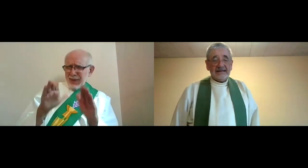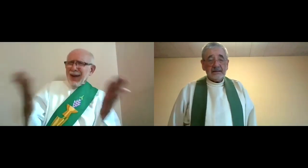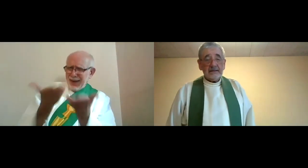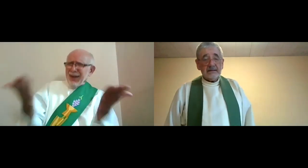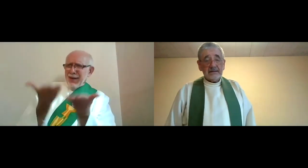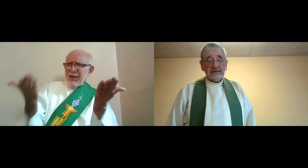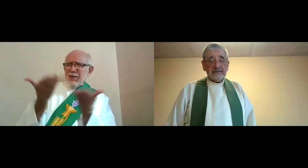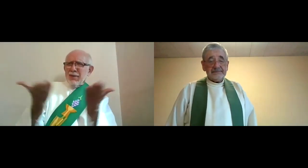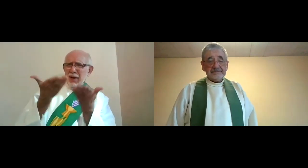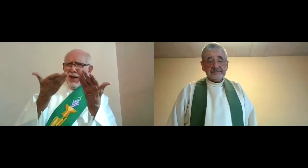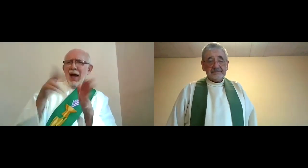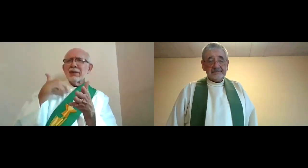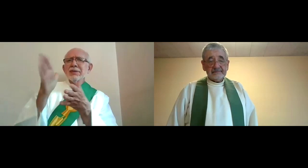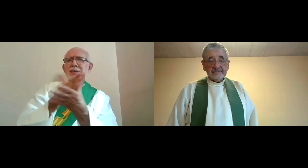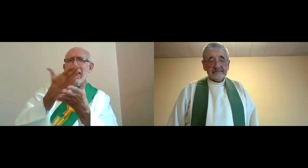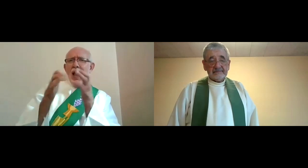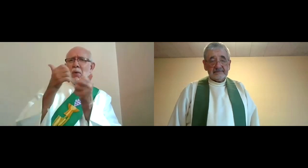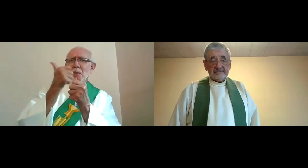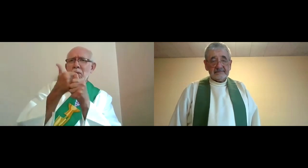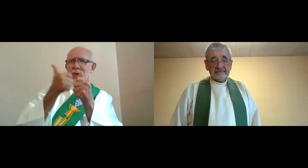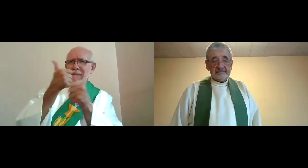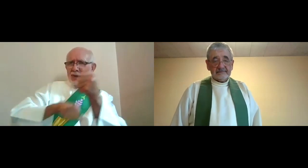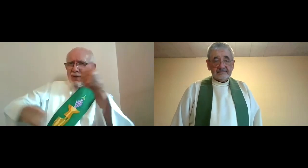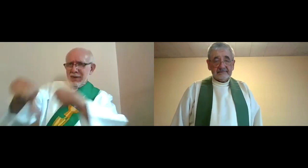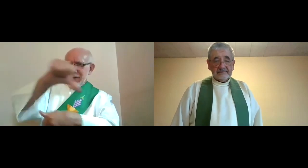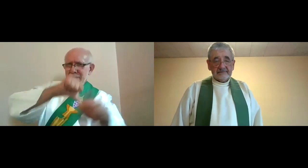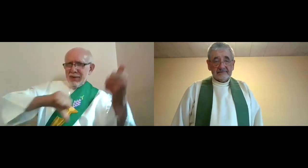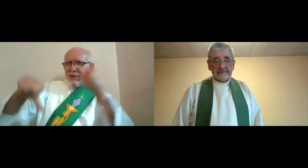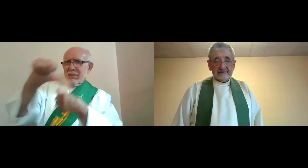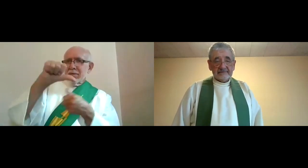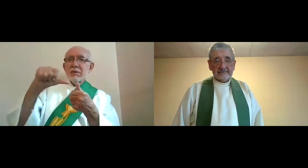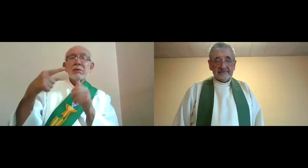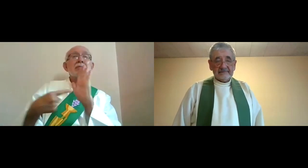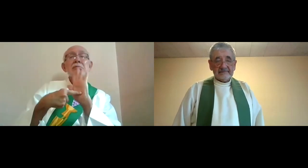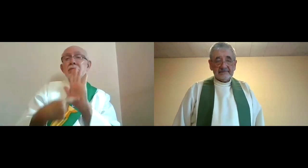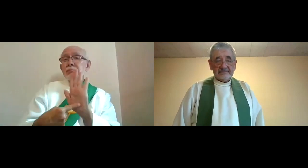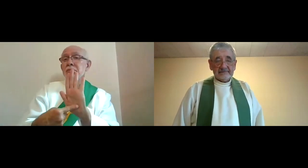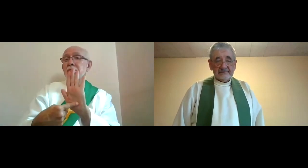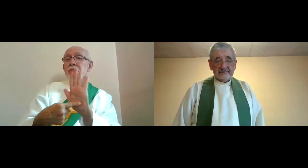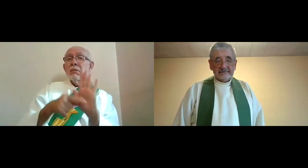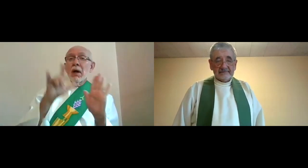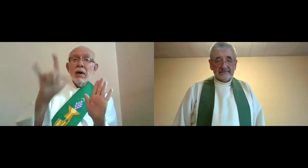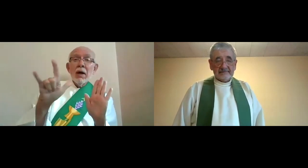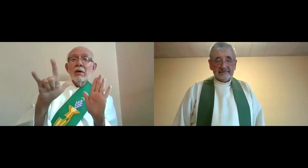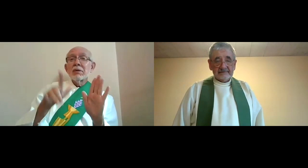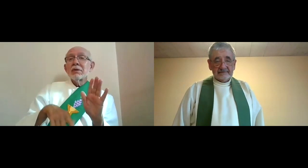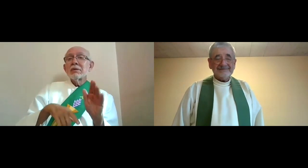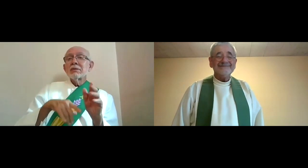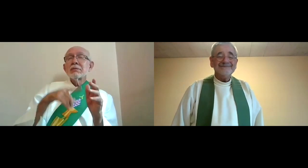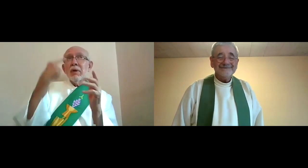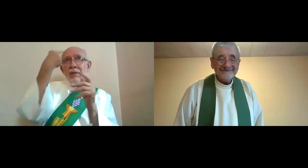peace is here. Let us share with each other a sign of Christ's